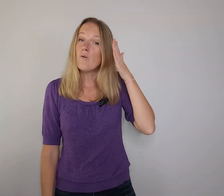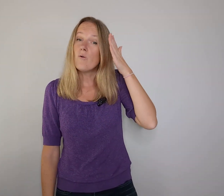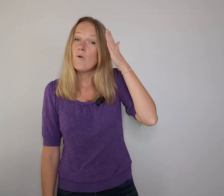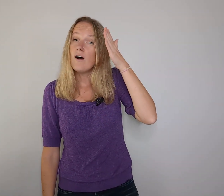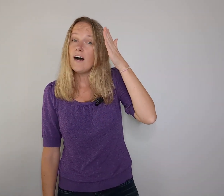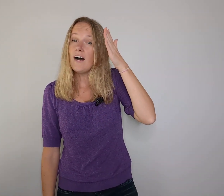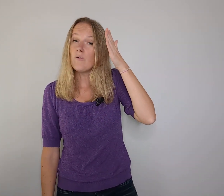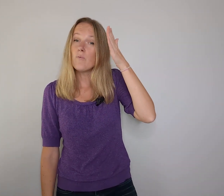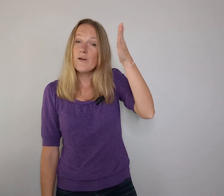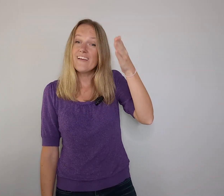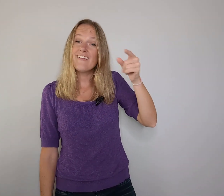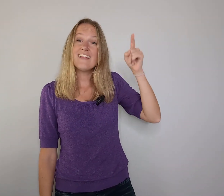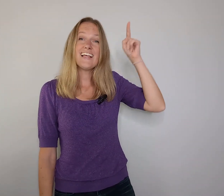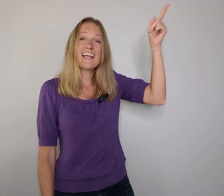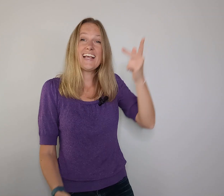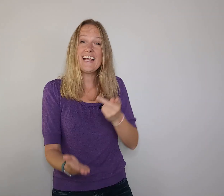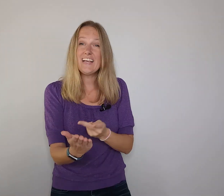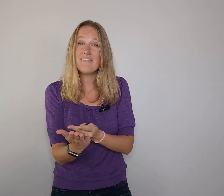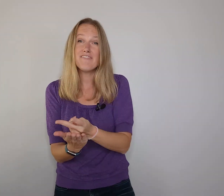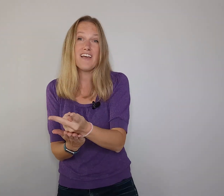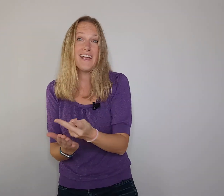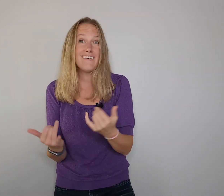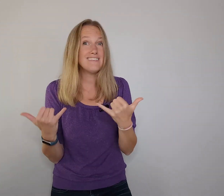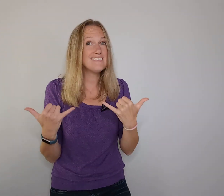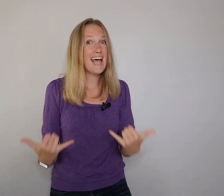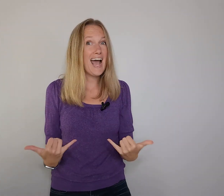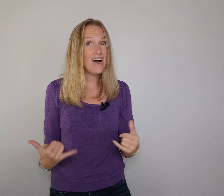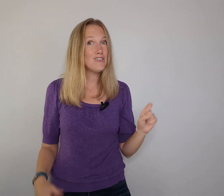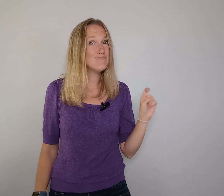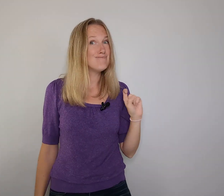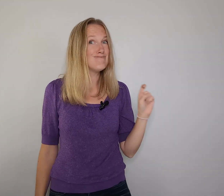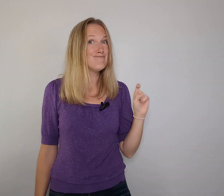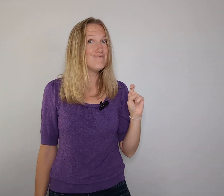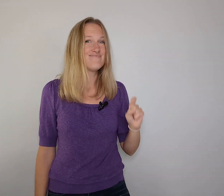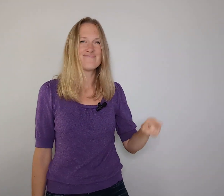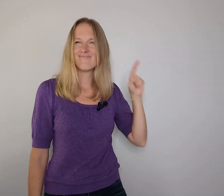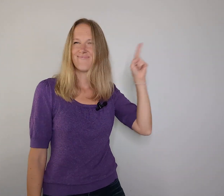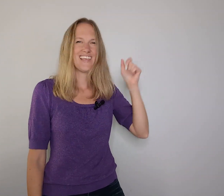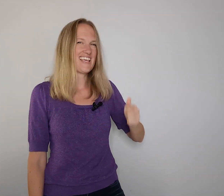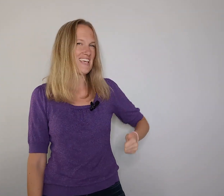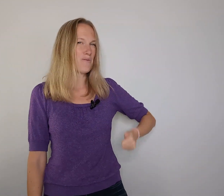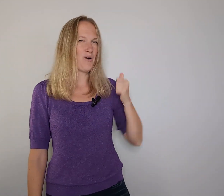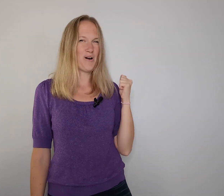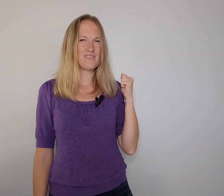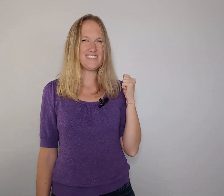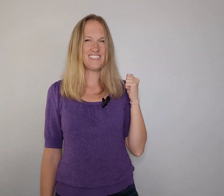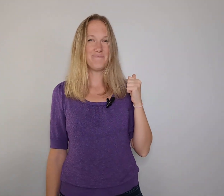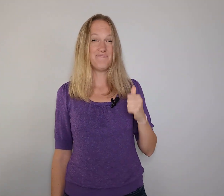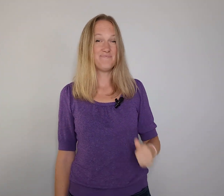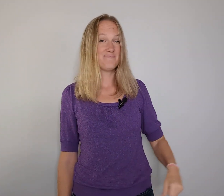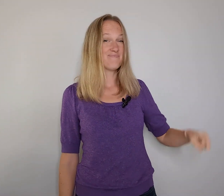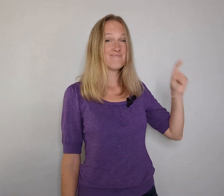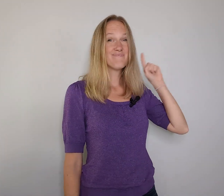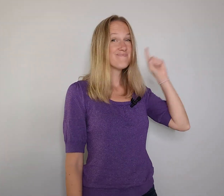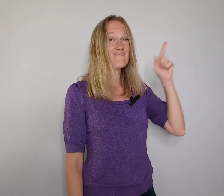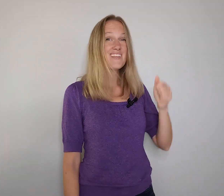So, will he fail now? He won't.